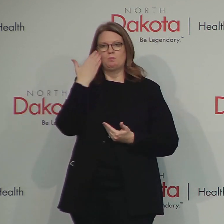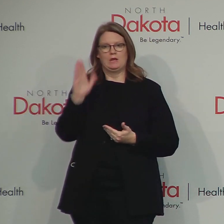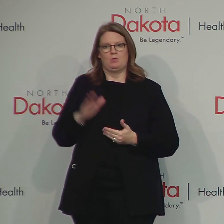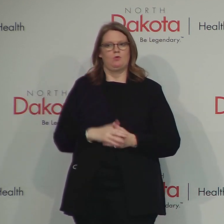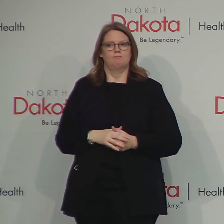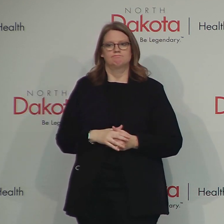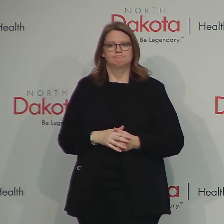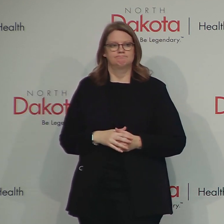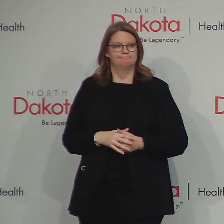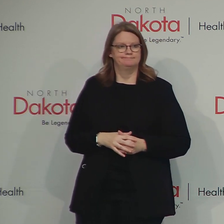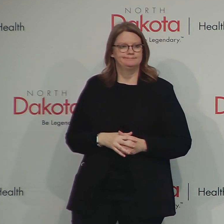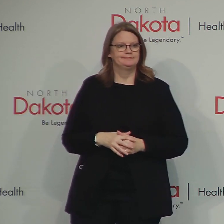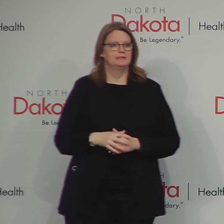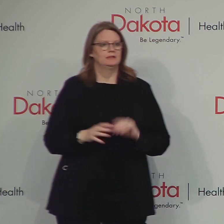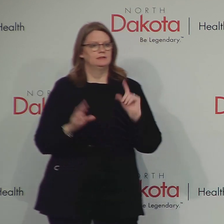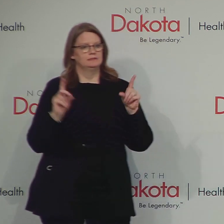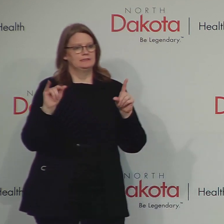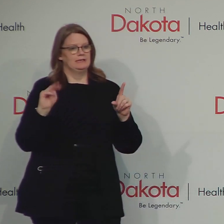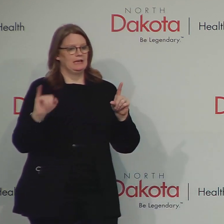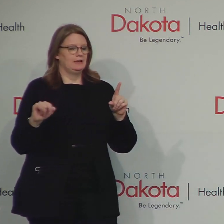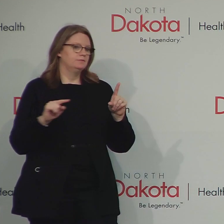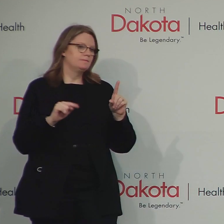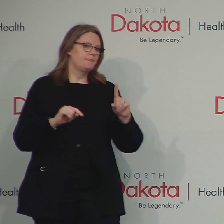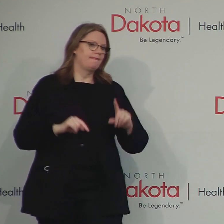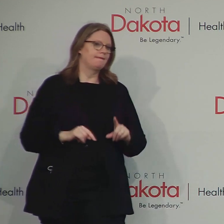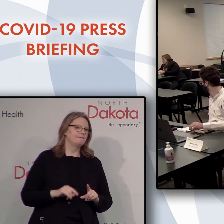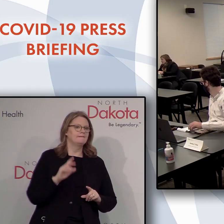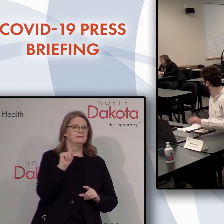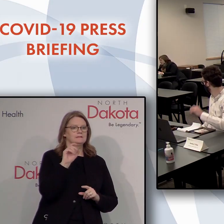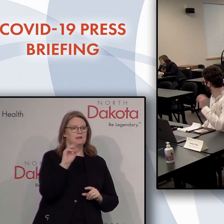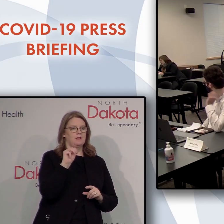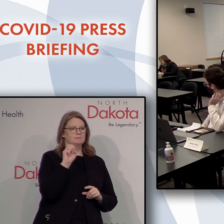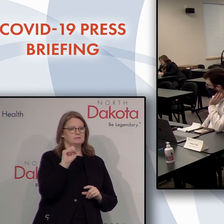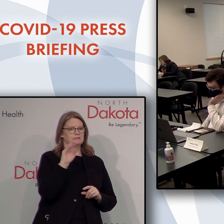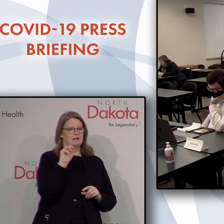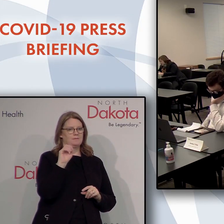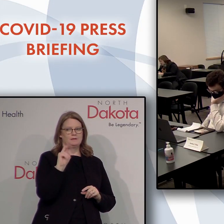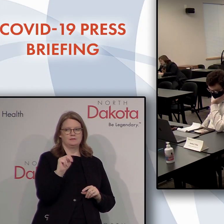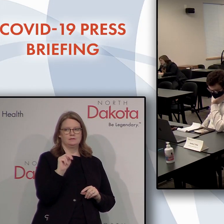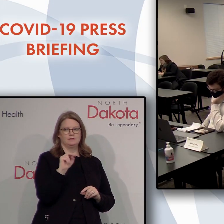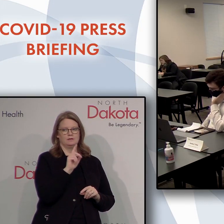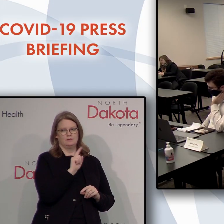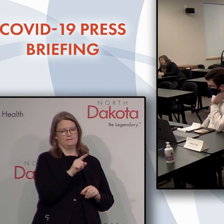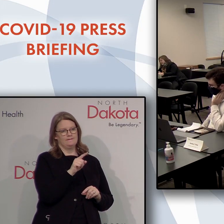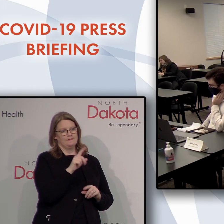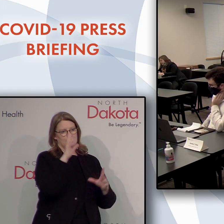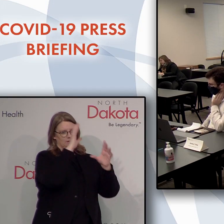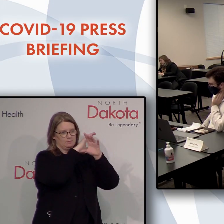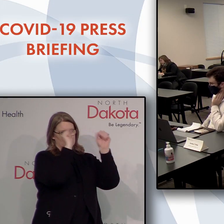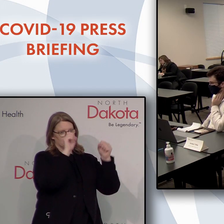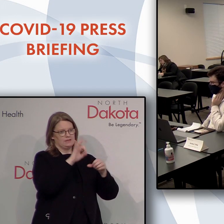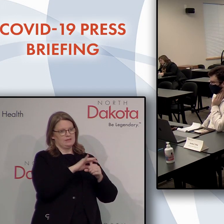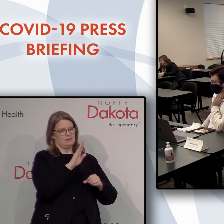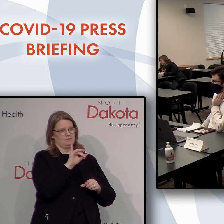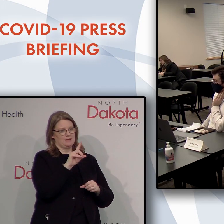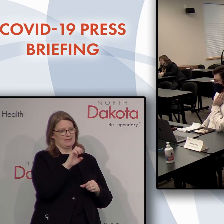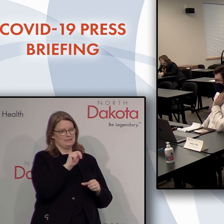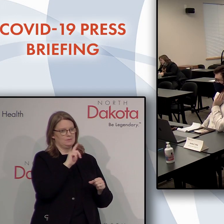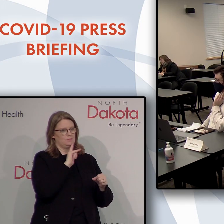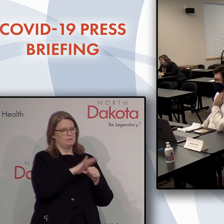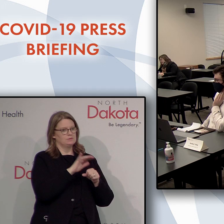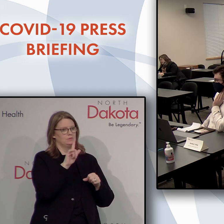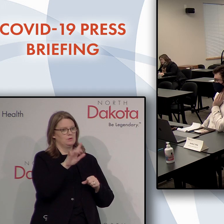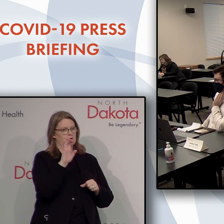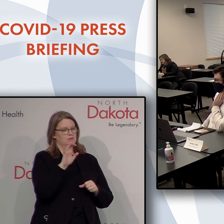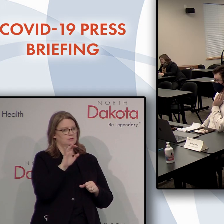sure yet. Yep. Tom Simon Willison, Trending Topics. President-elect Biden today promised 100